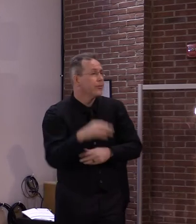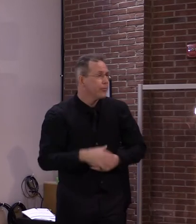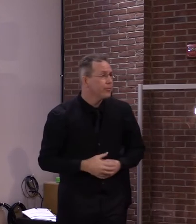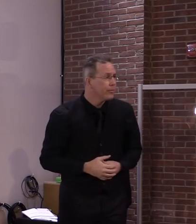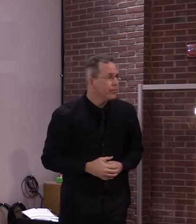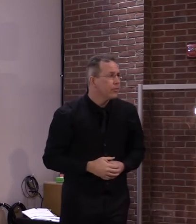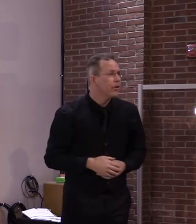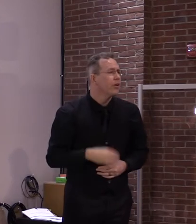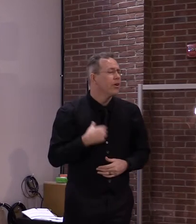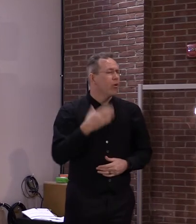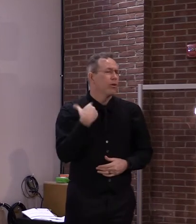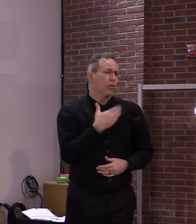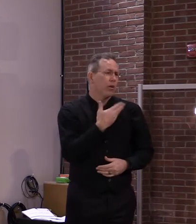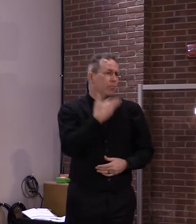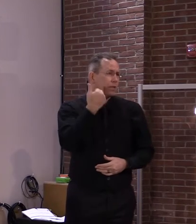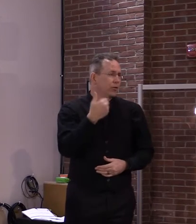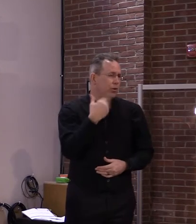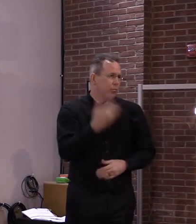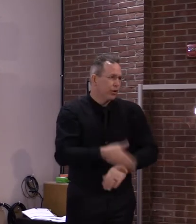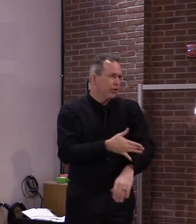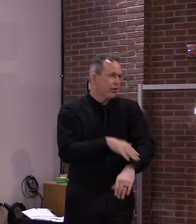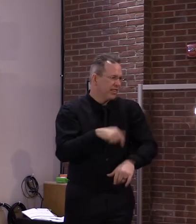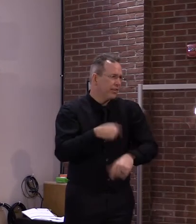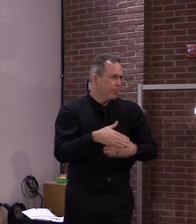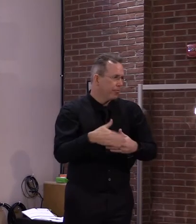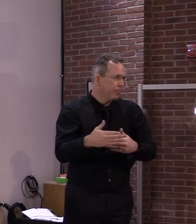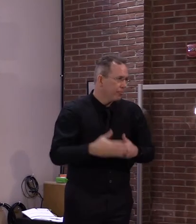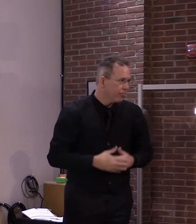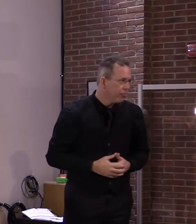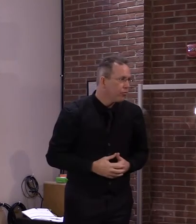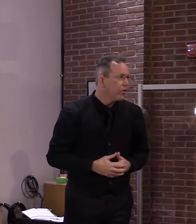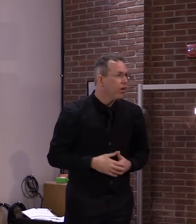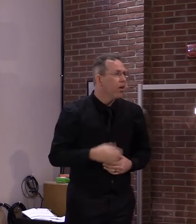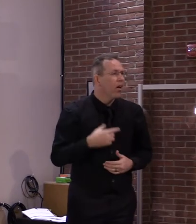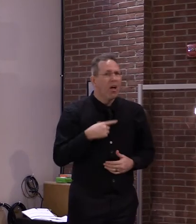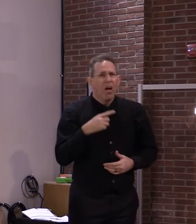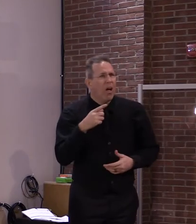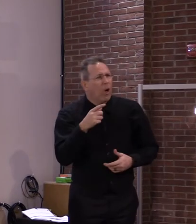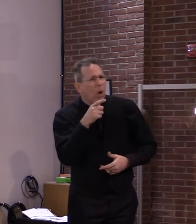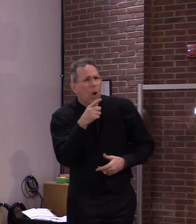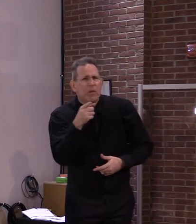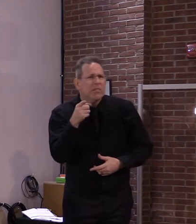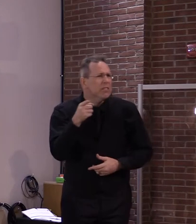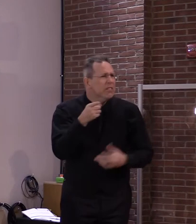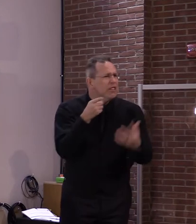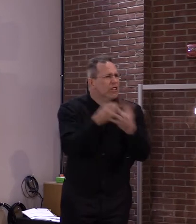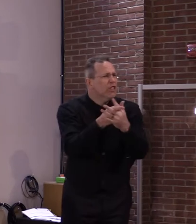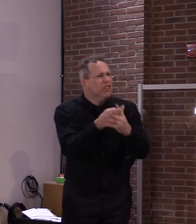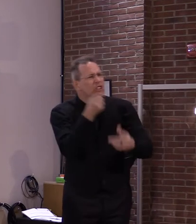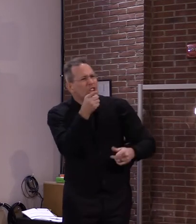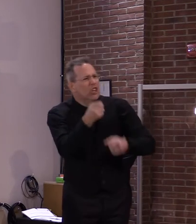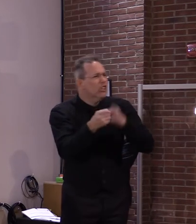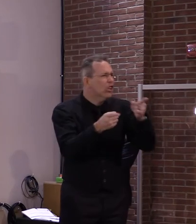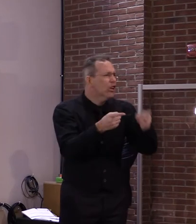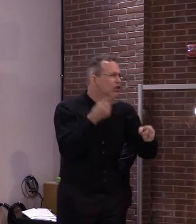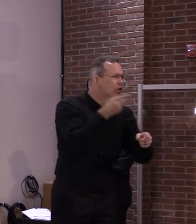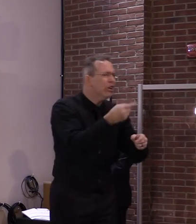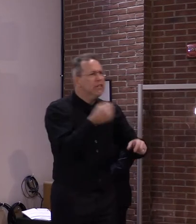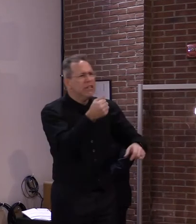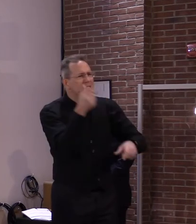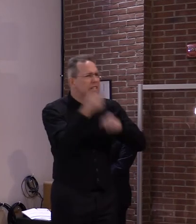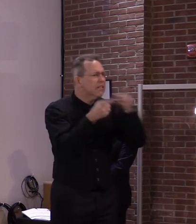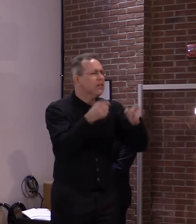again not to criticize any one department or any one person but to just make the process work better